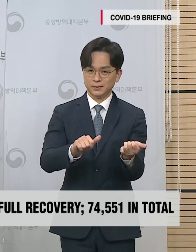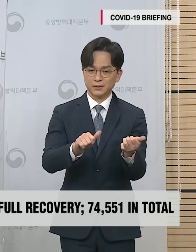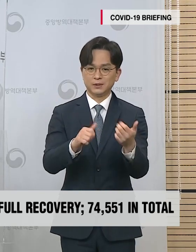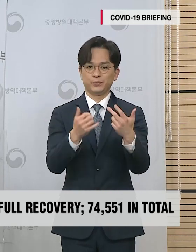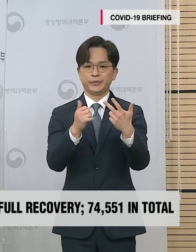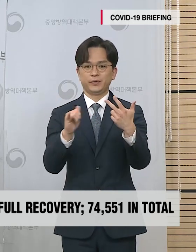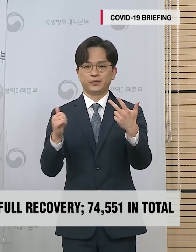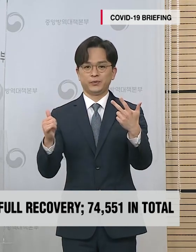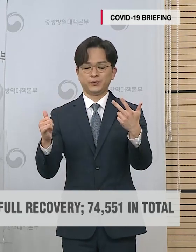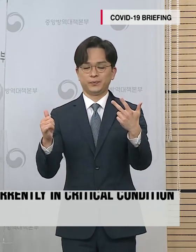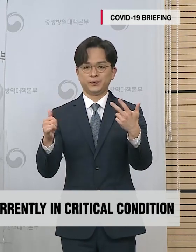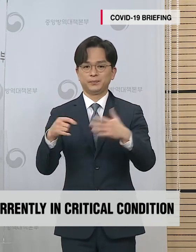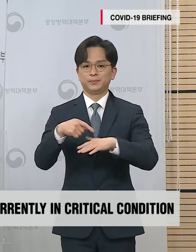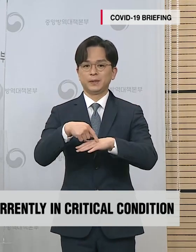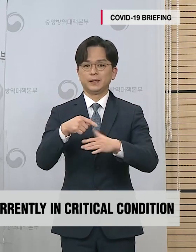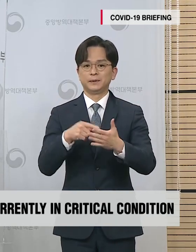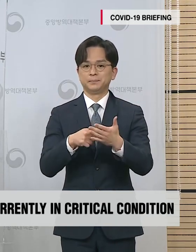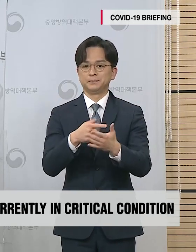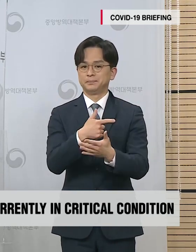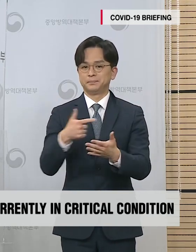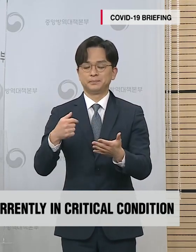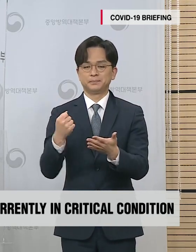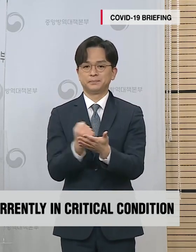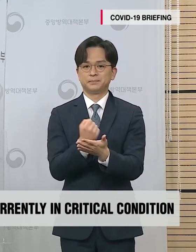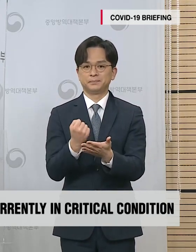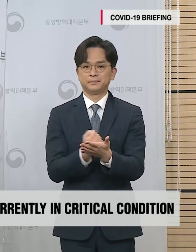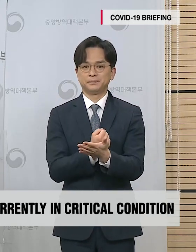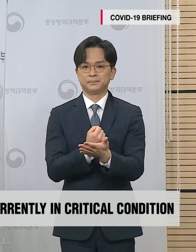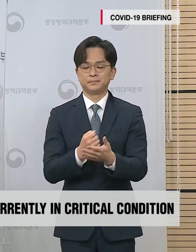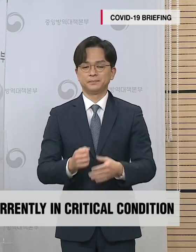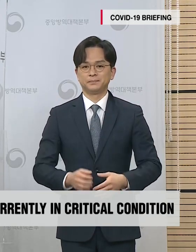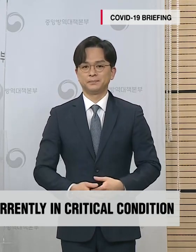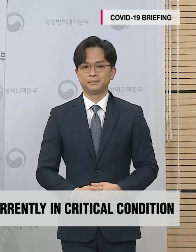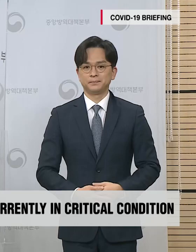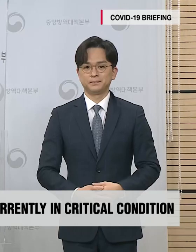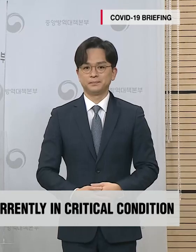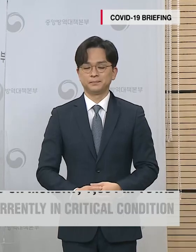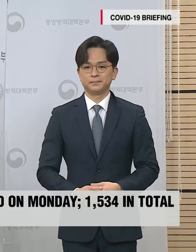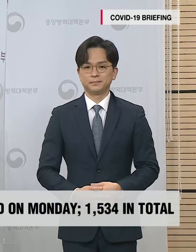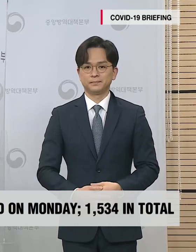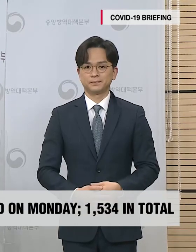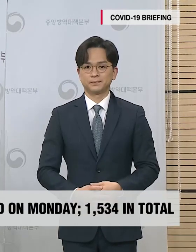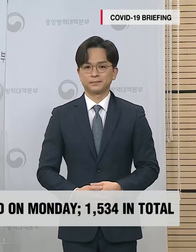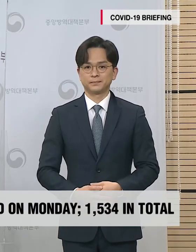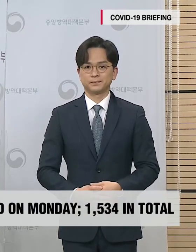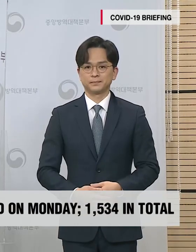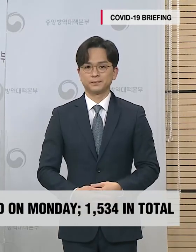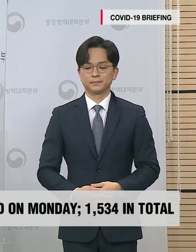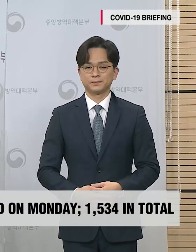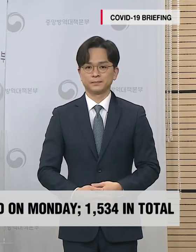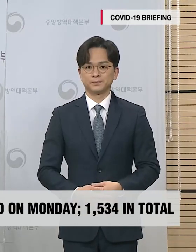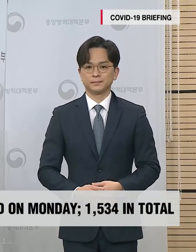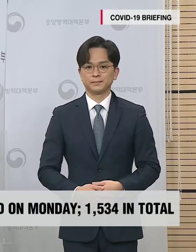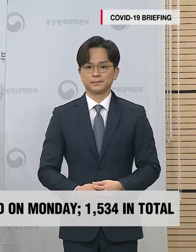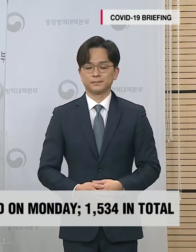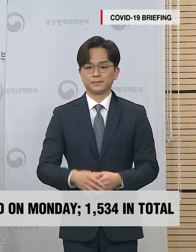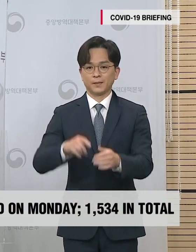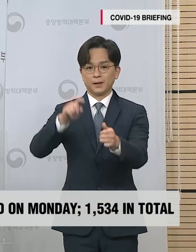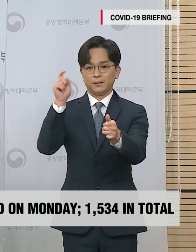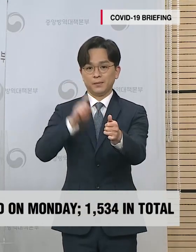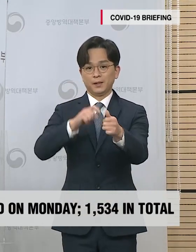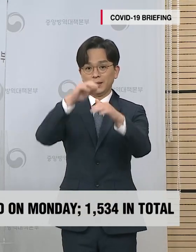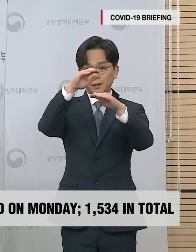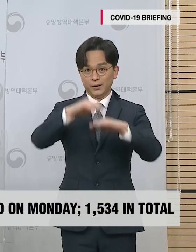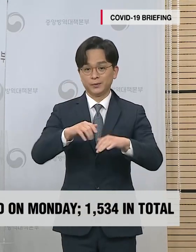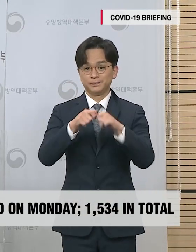we had 7 additional fatalities. I extend my deepest condolences to the deceased and the members of the bereaved families.